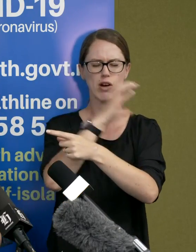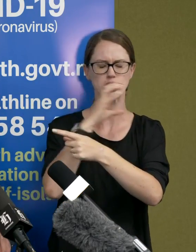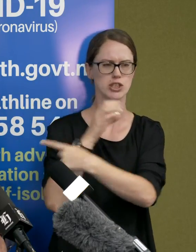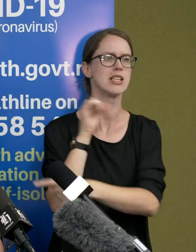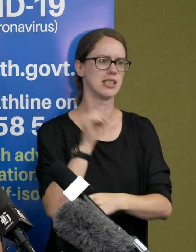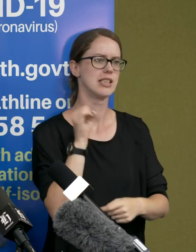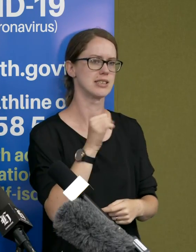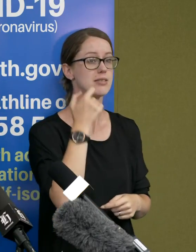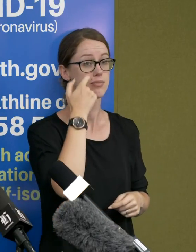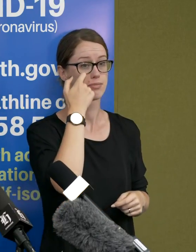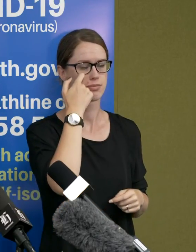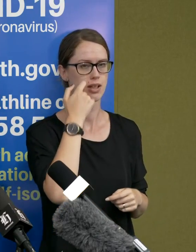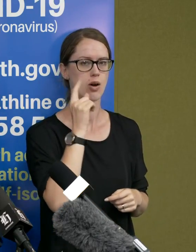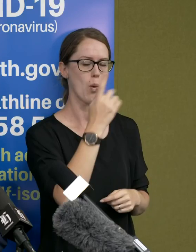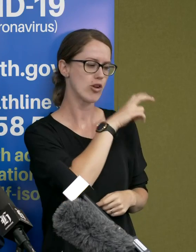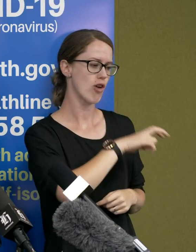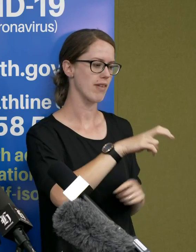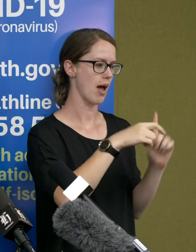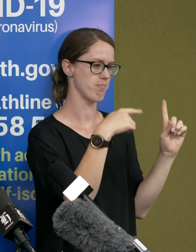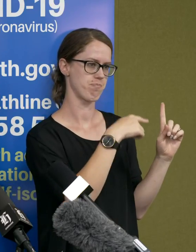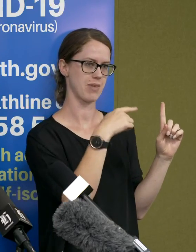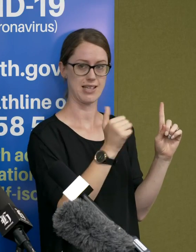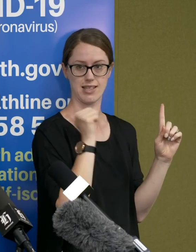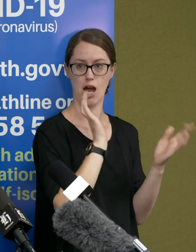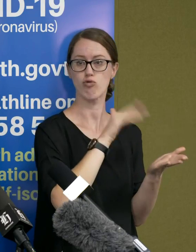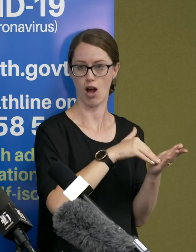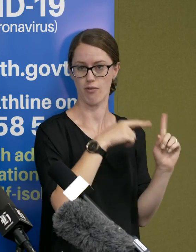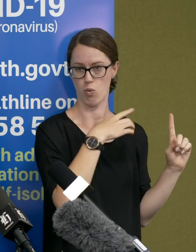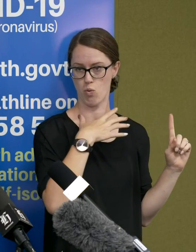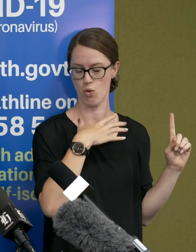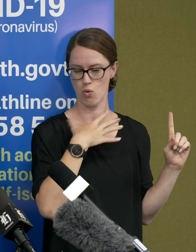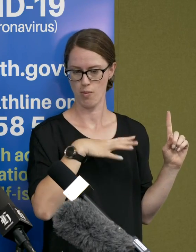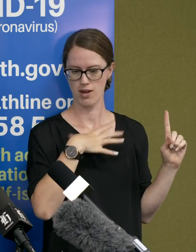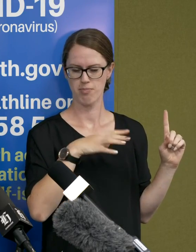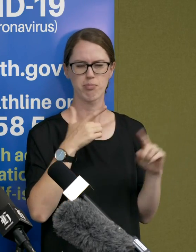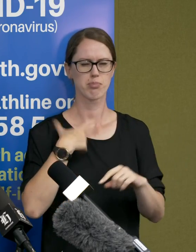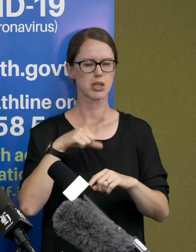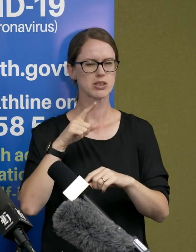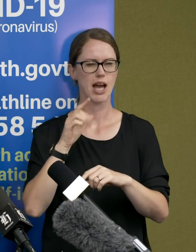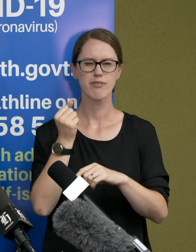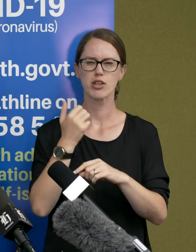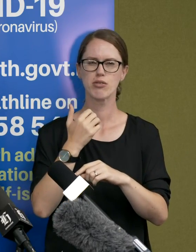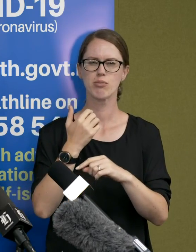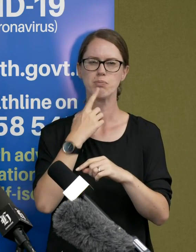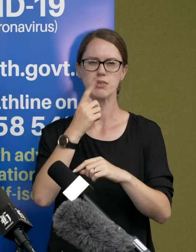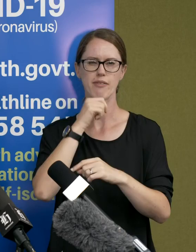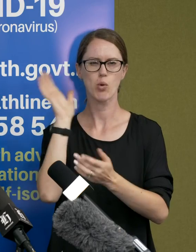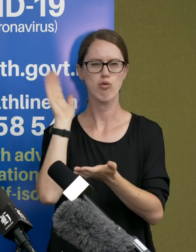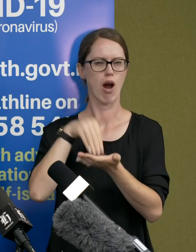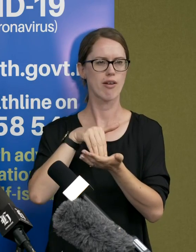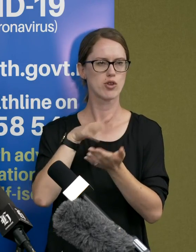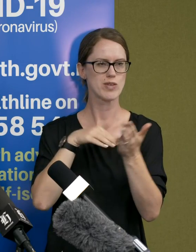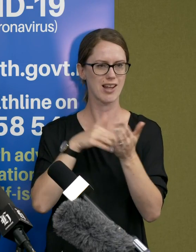in Christchurch, yes. So there was a traveller who came in yesterday after the new expectations and requirements